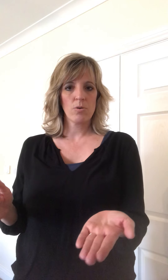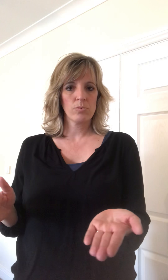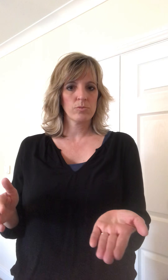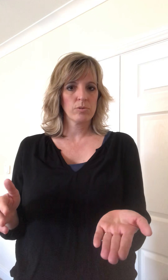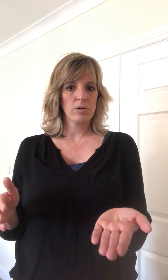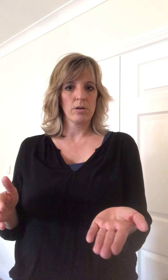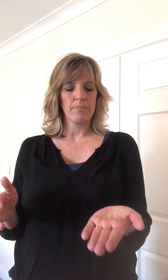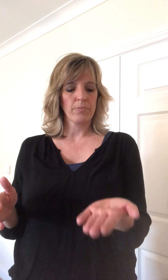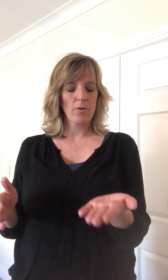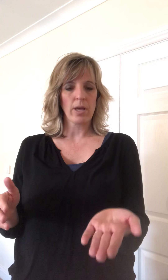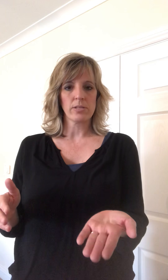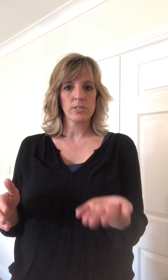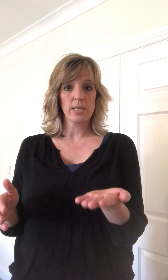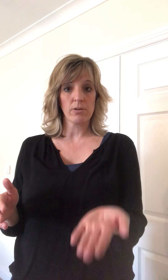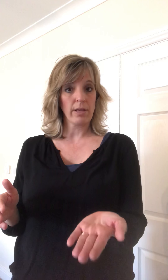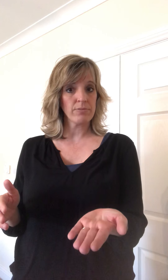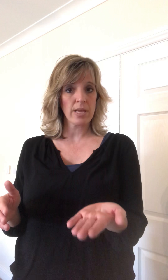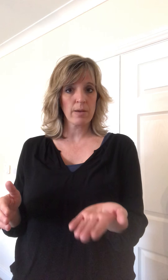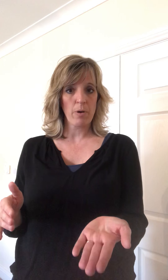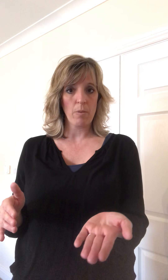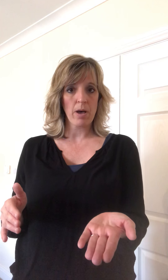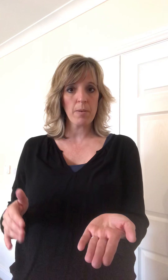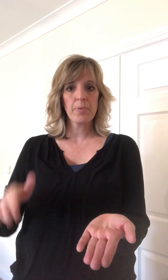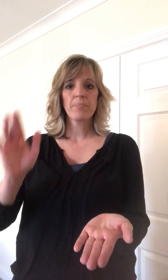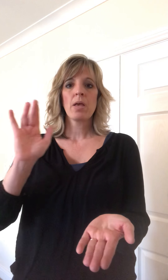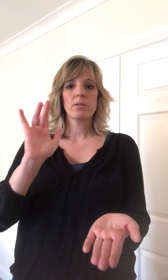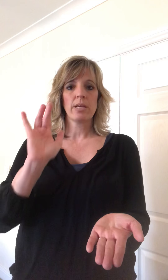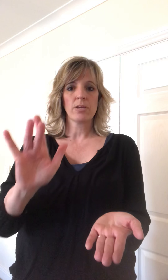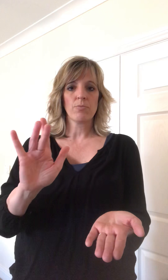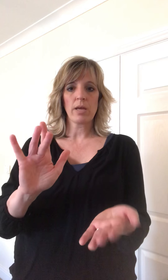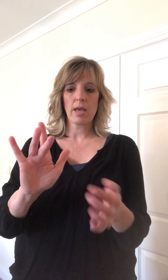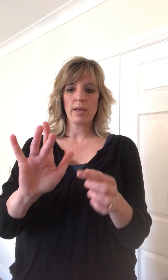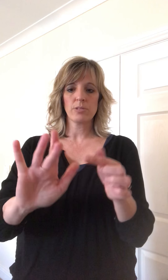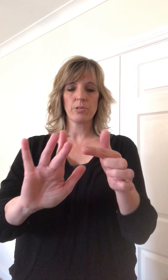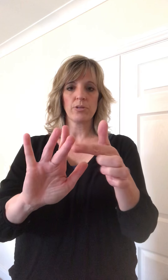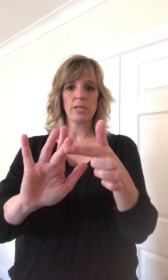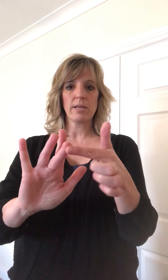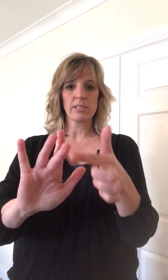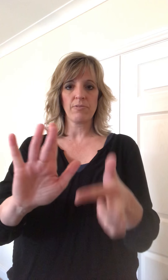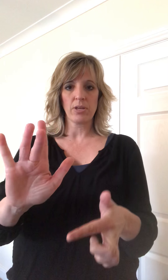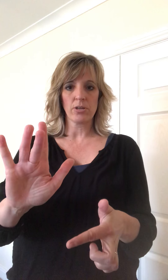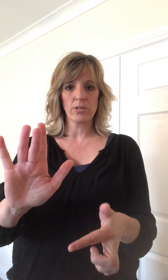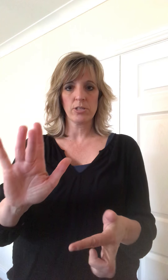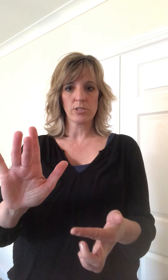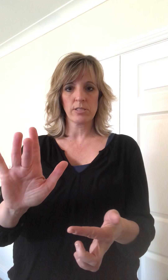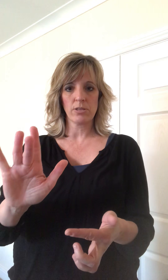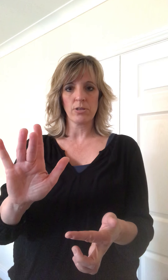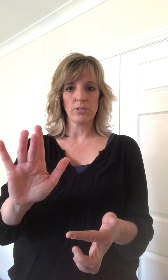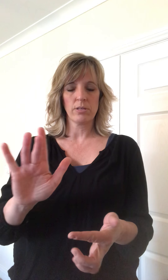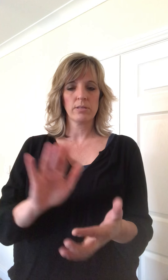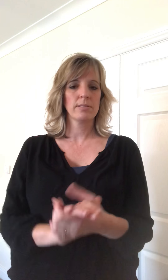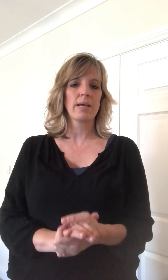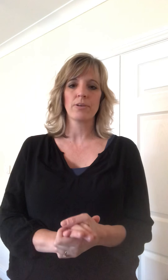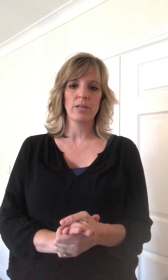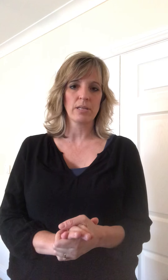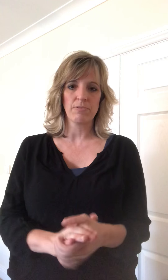So, okay, so you take your left hand palm up, you take your right hand with your index finger, not your index finger,